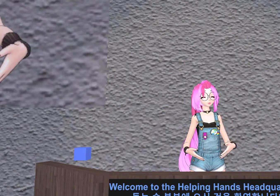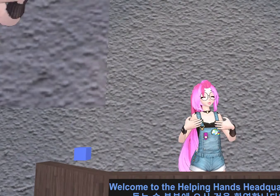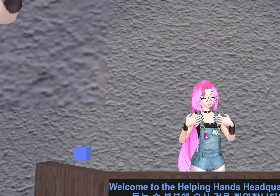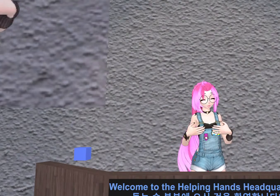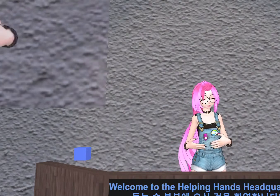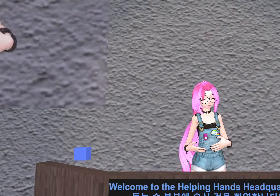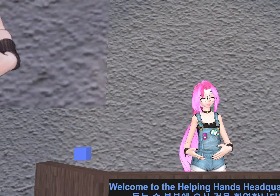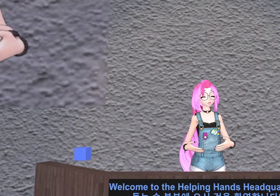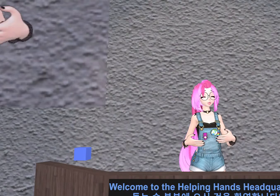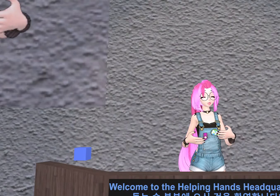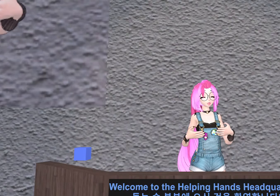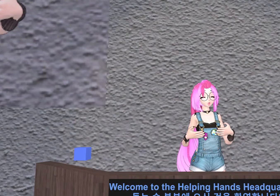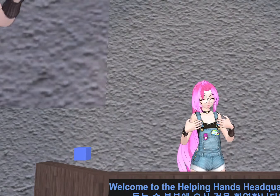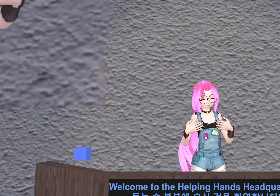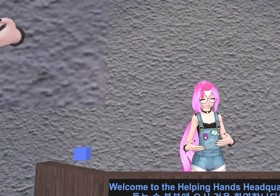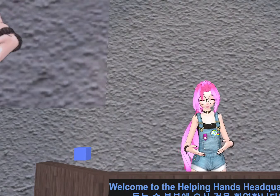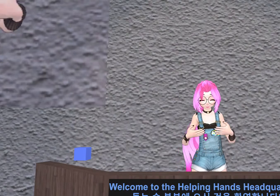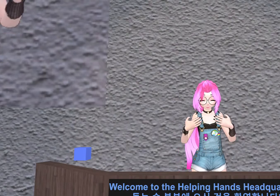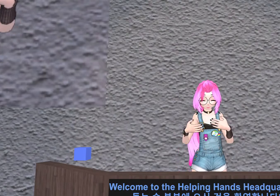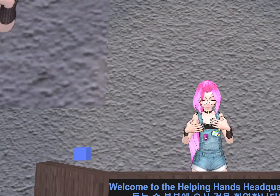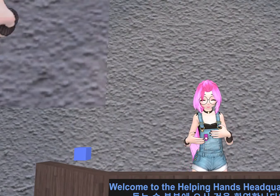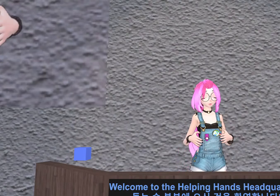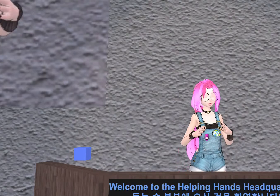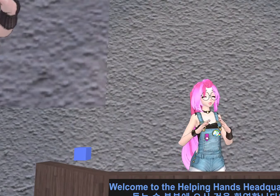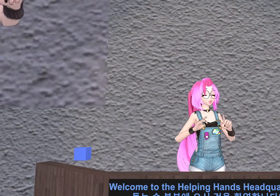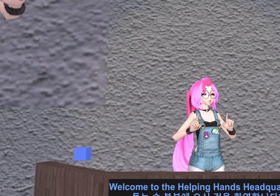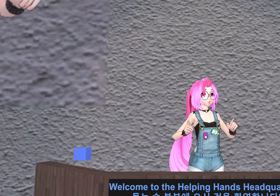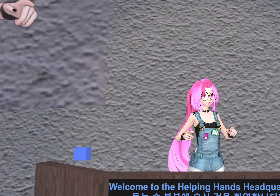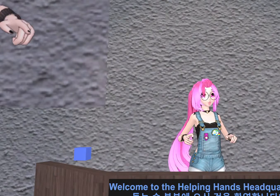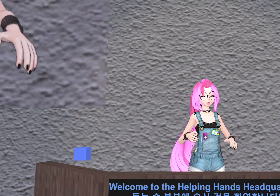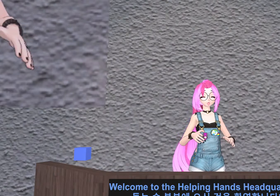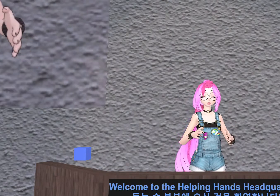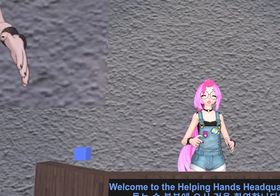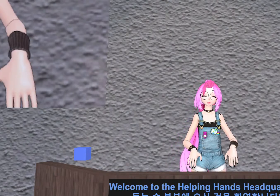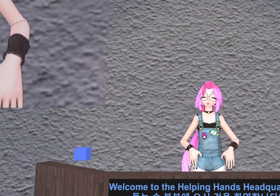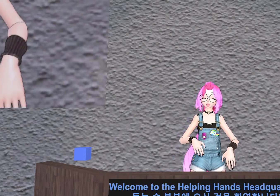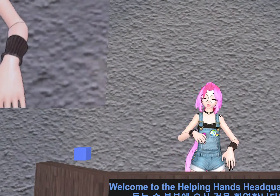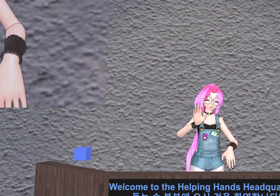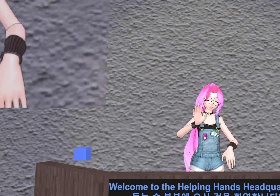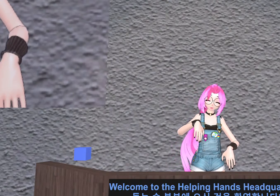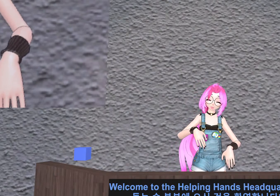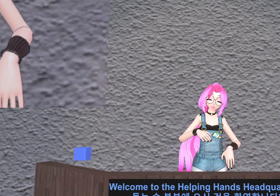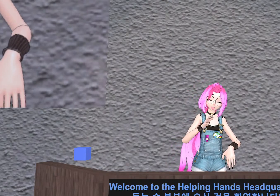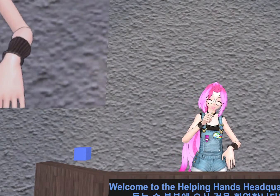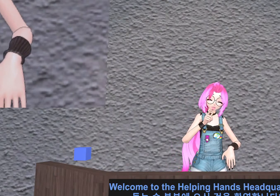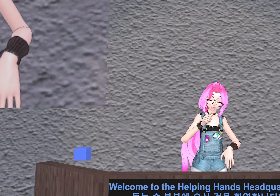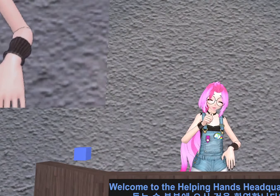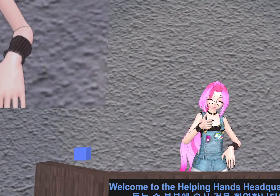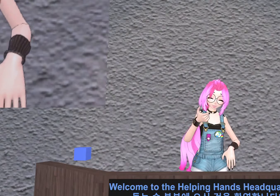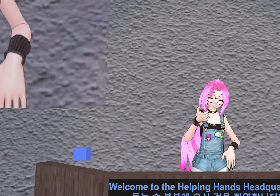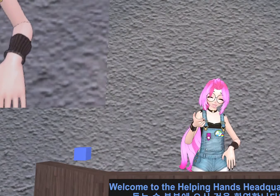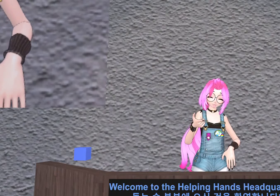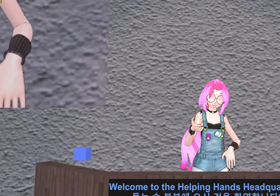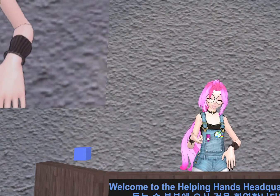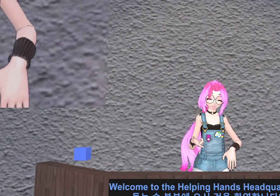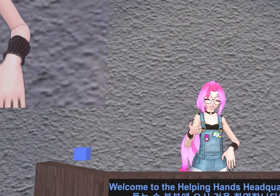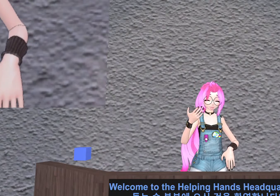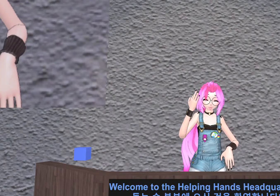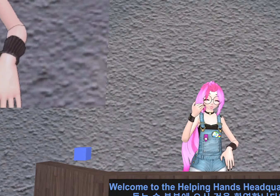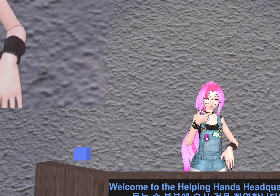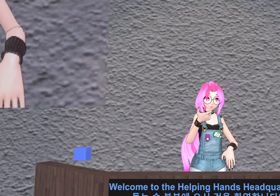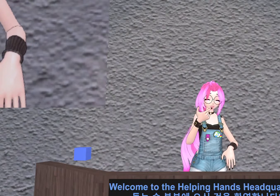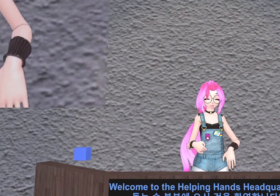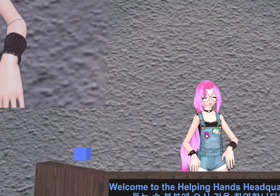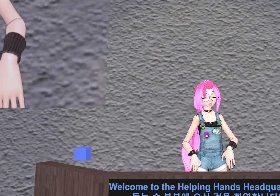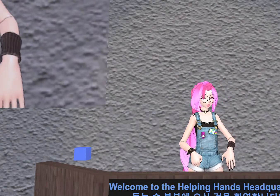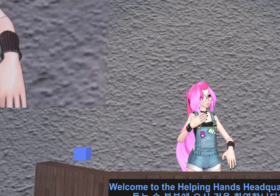Like this is me, or it could be used in different. So if someone's like, who